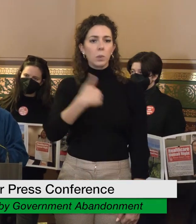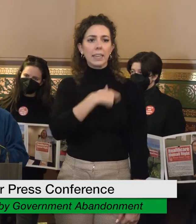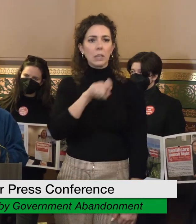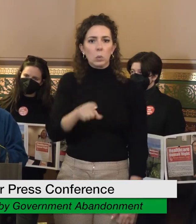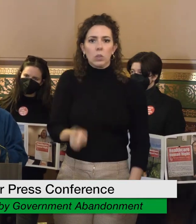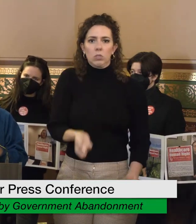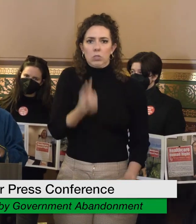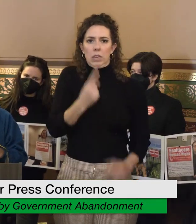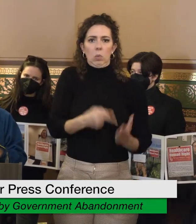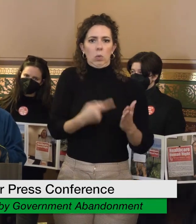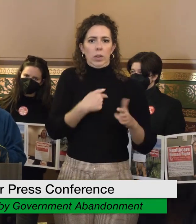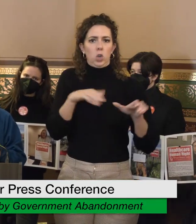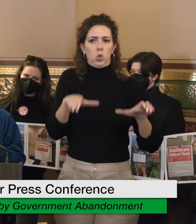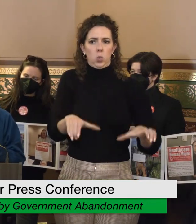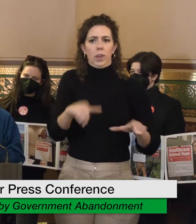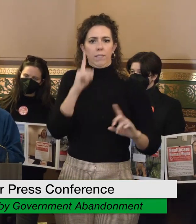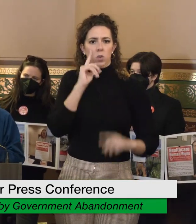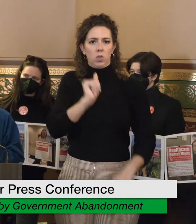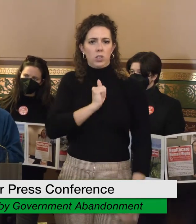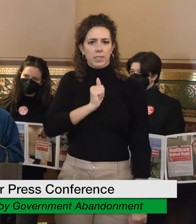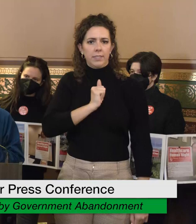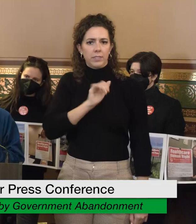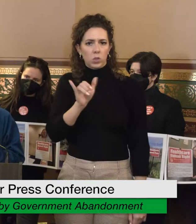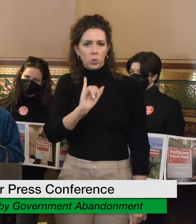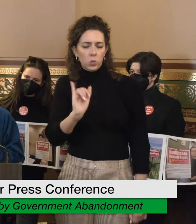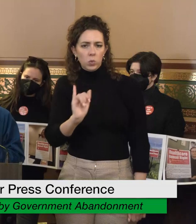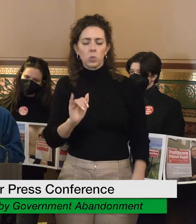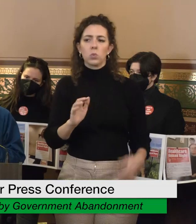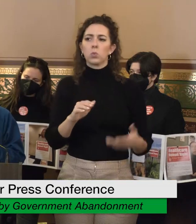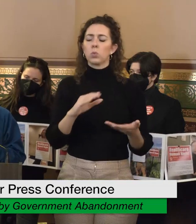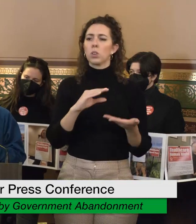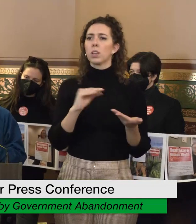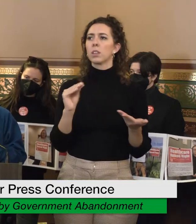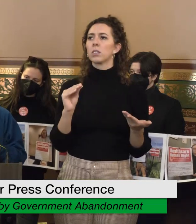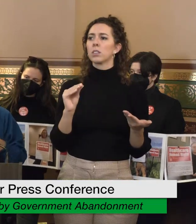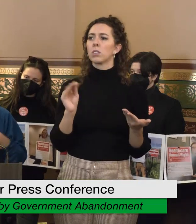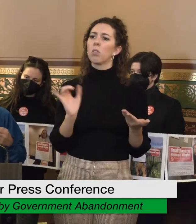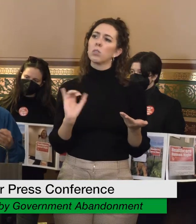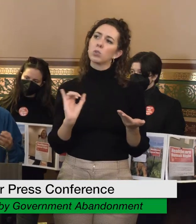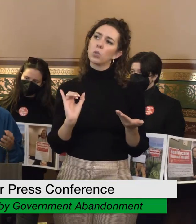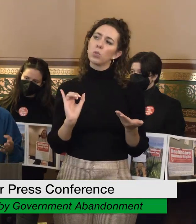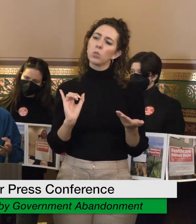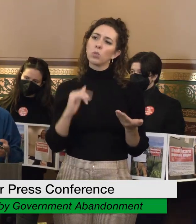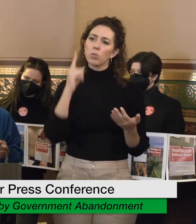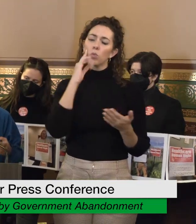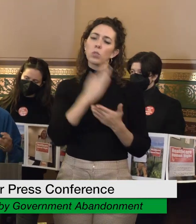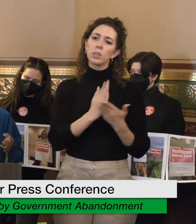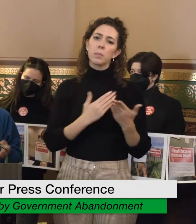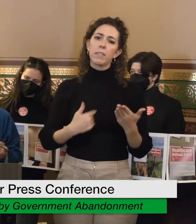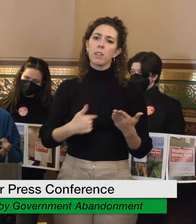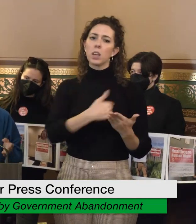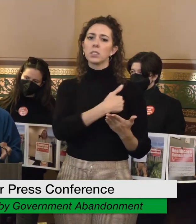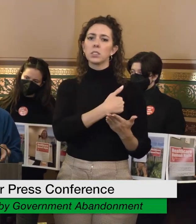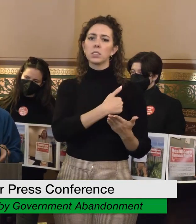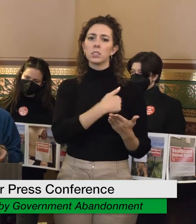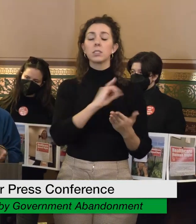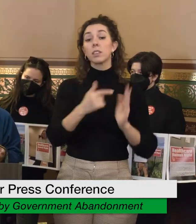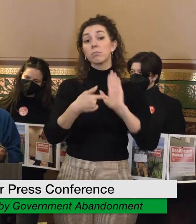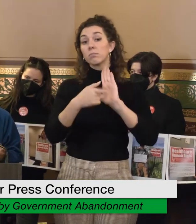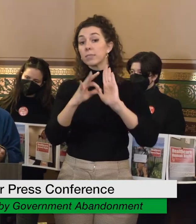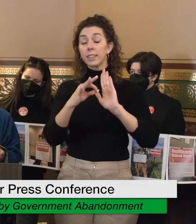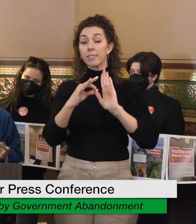doing for ourselves too. And also for some of us, when we go to the